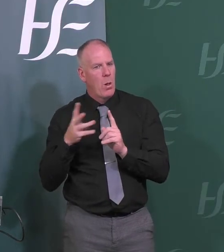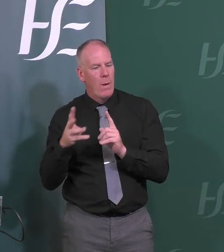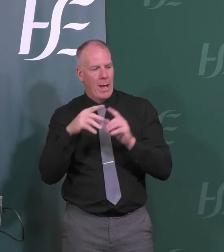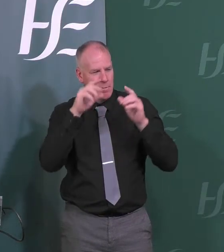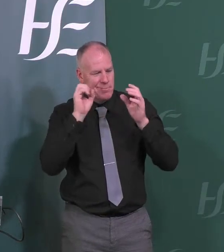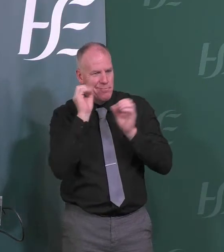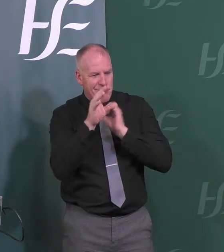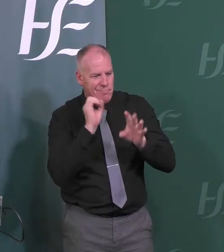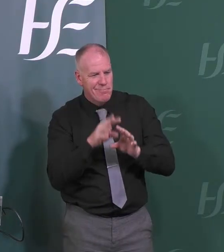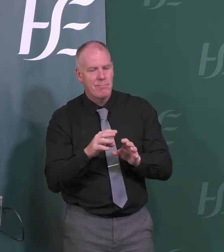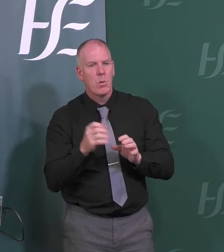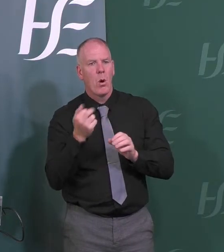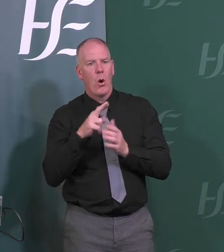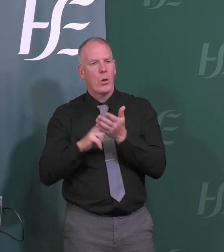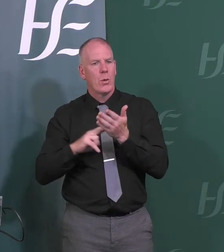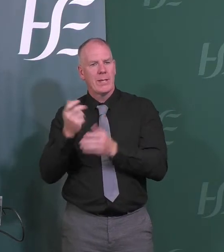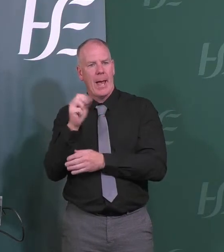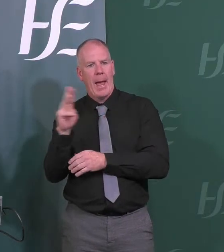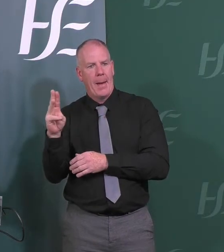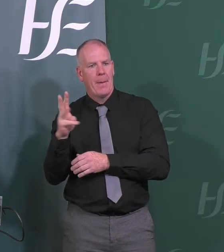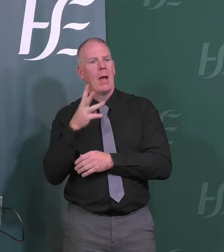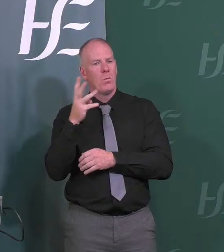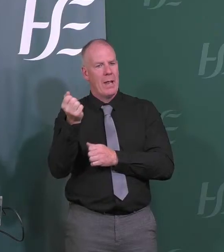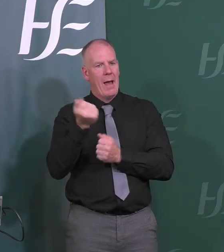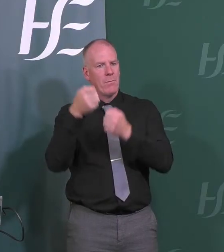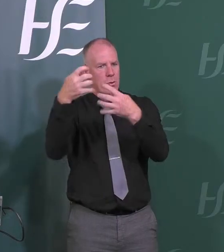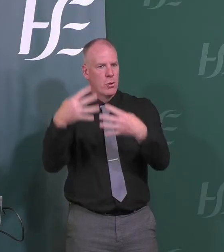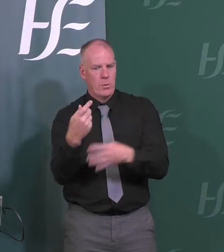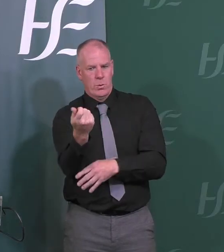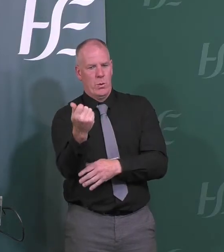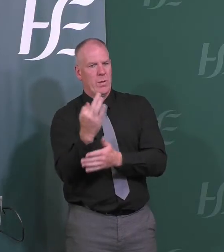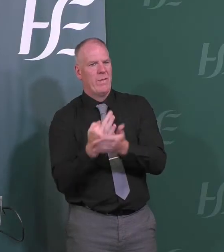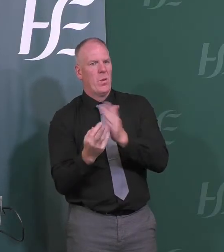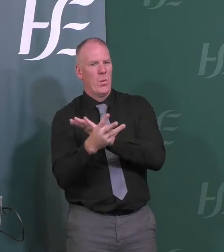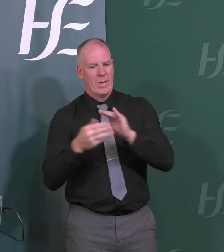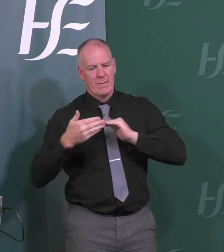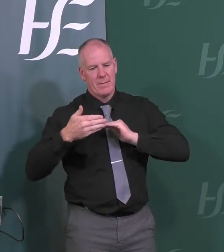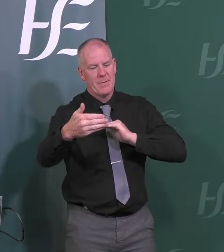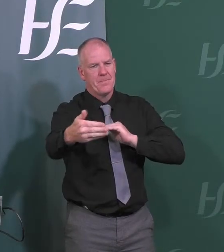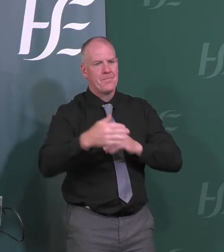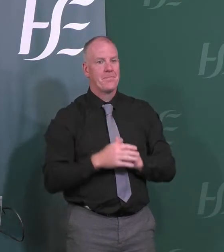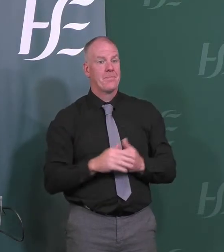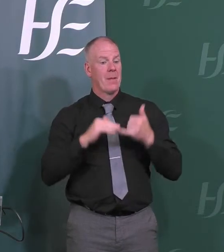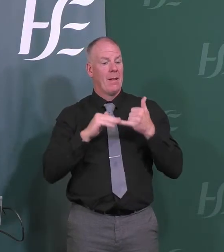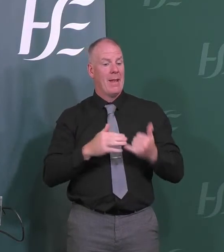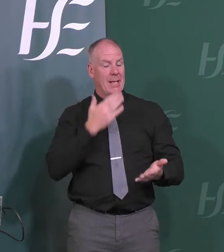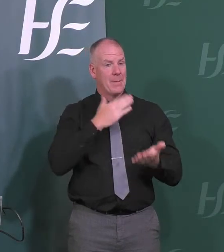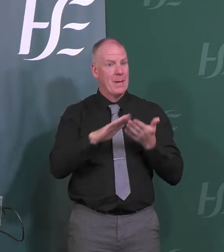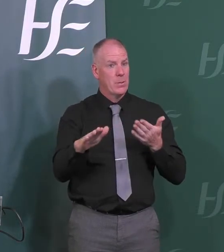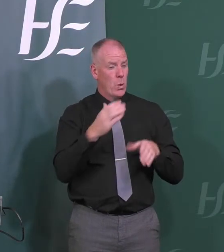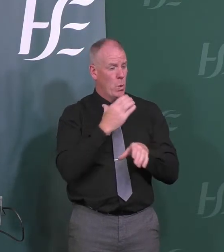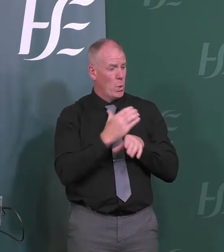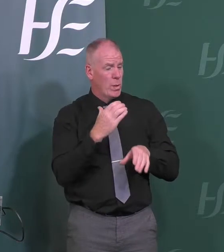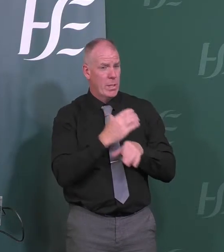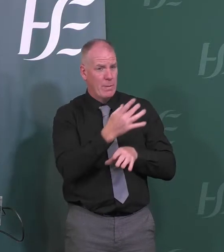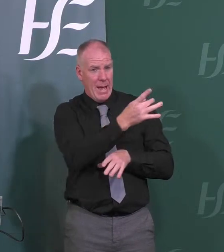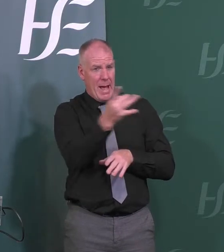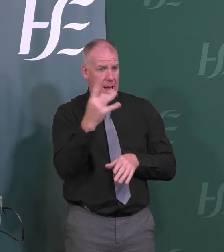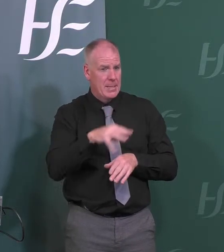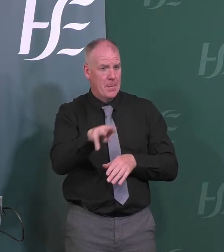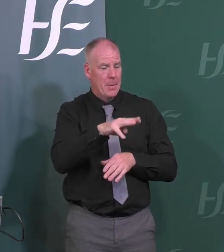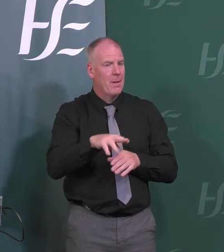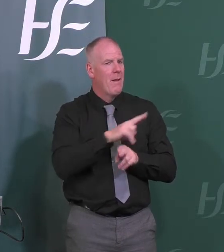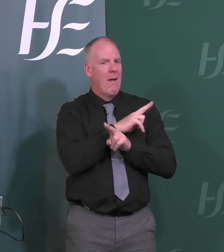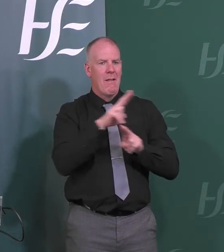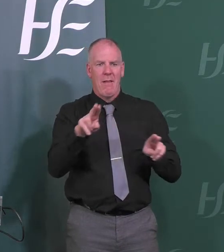and apps. And again, that'll come out over the coming weeks. As a final message, we do continue to urge people to